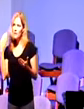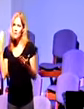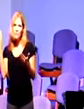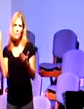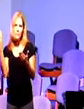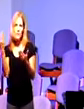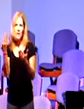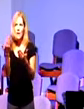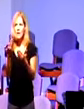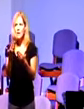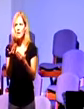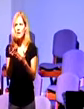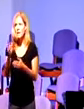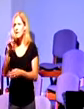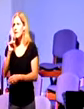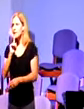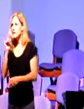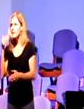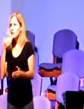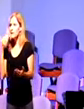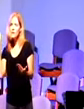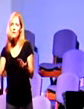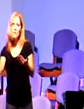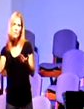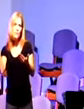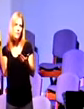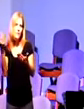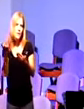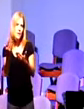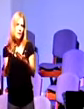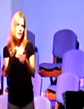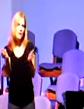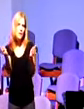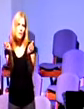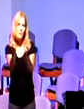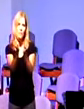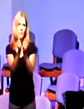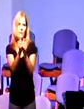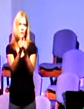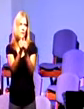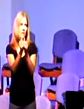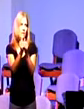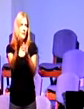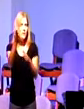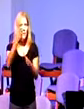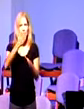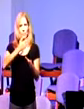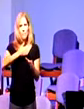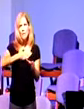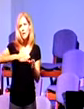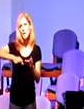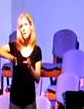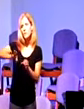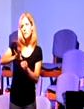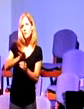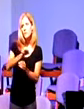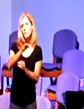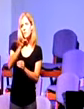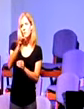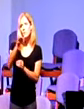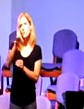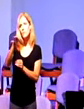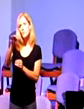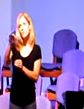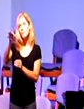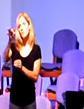It is well, it is well with my